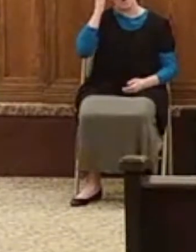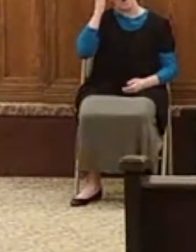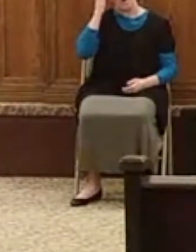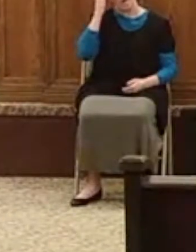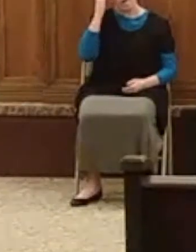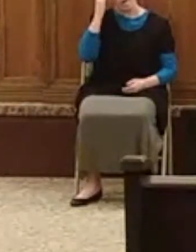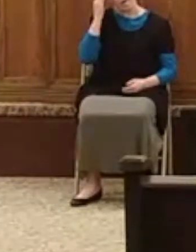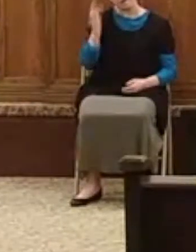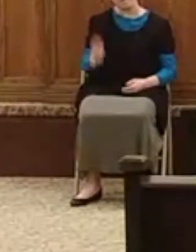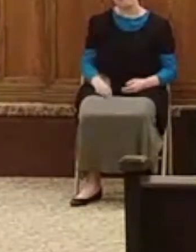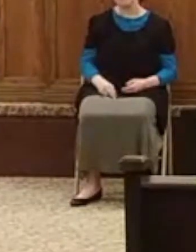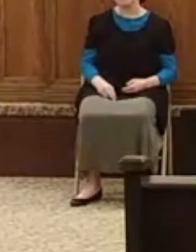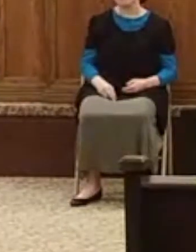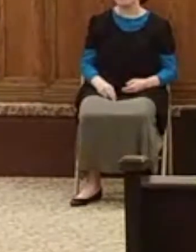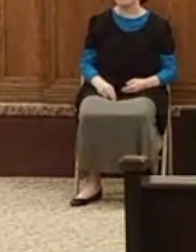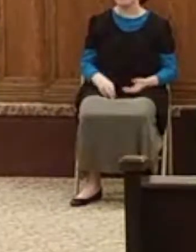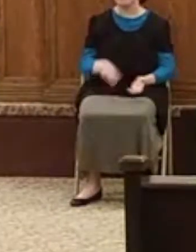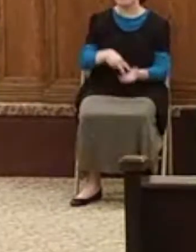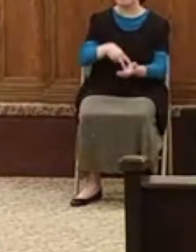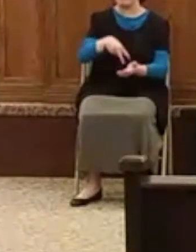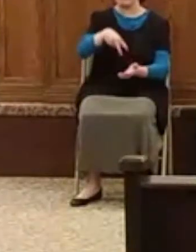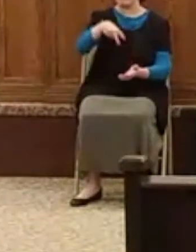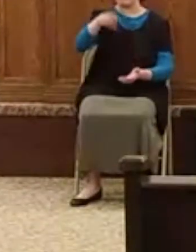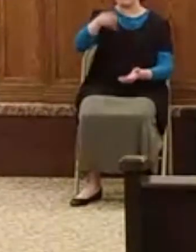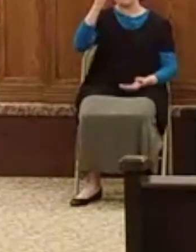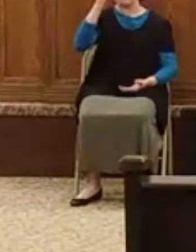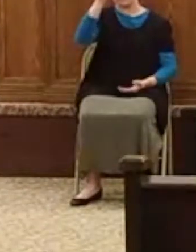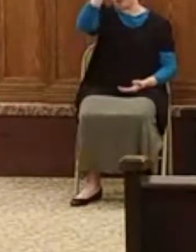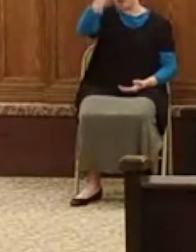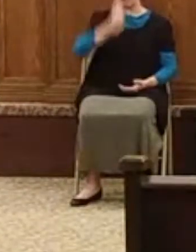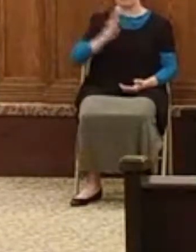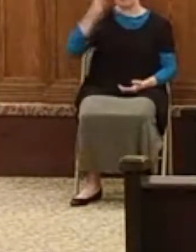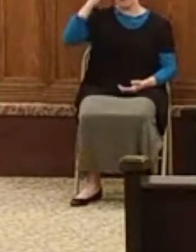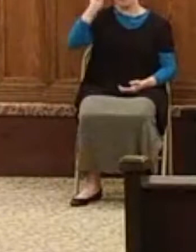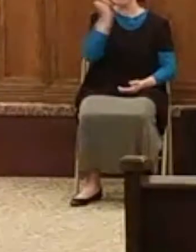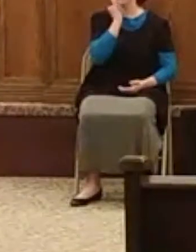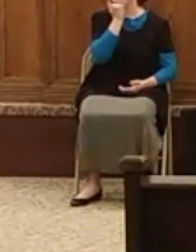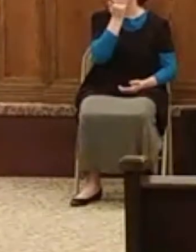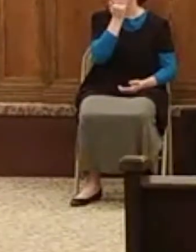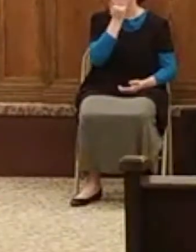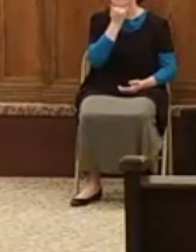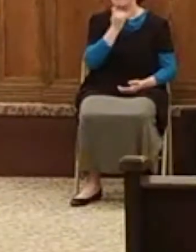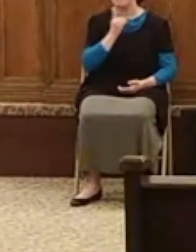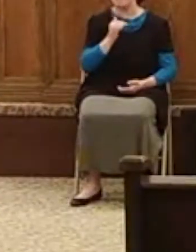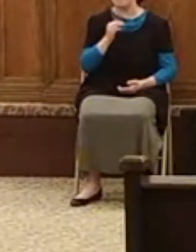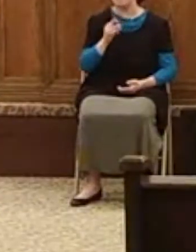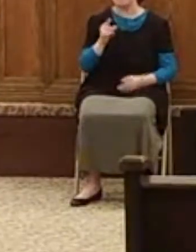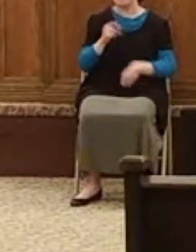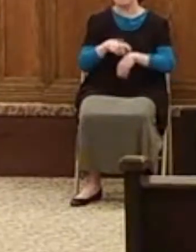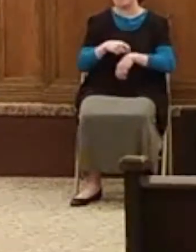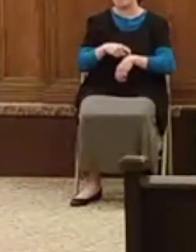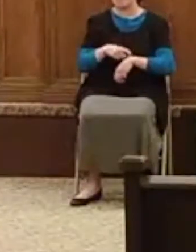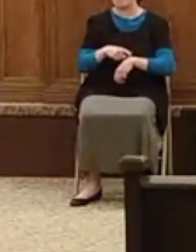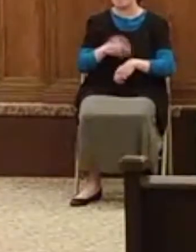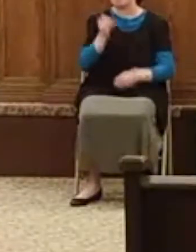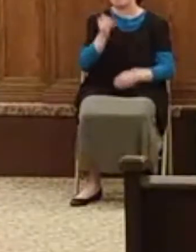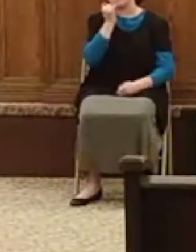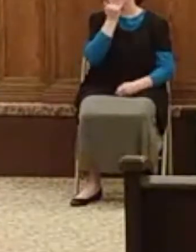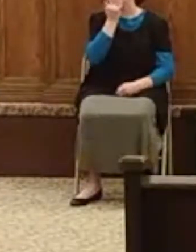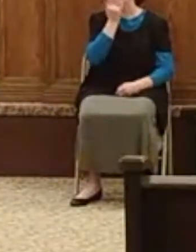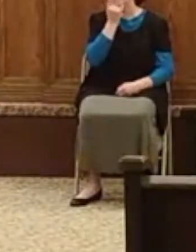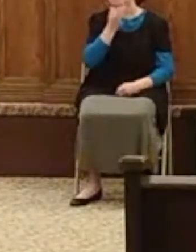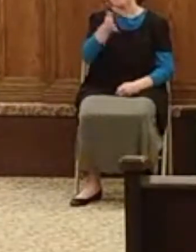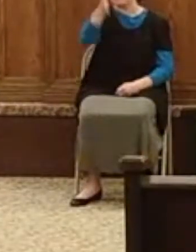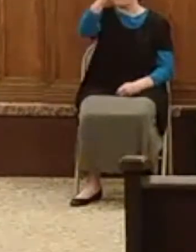my downfalls and my uprising. God knows my mistakes and all the times I messed